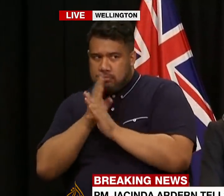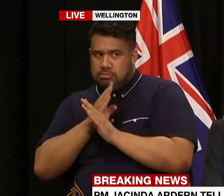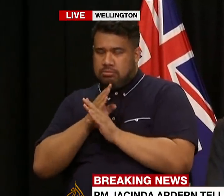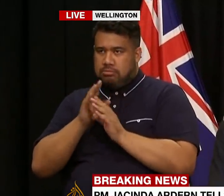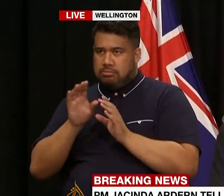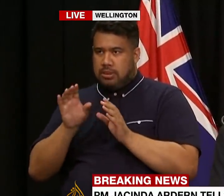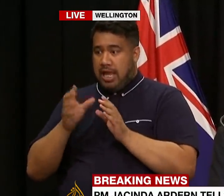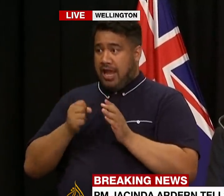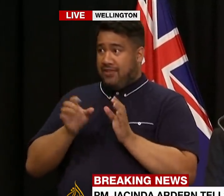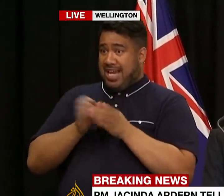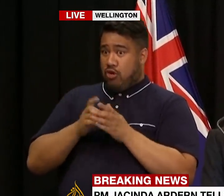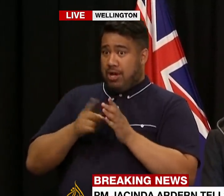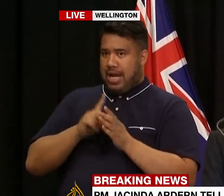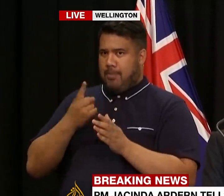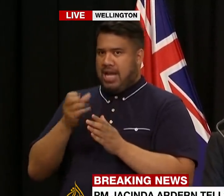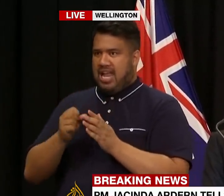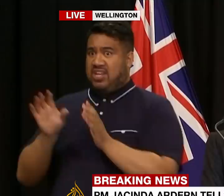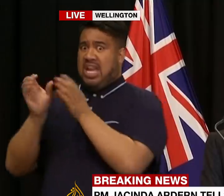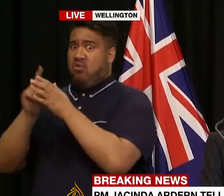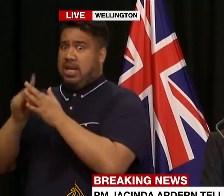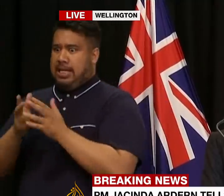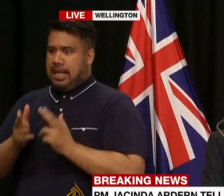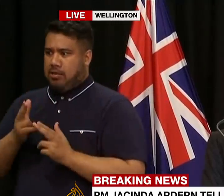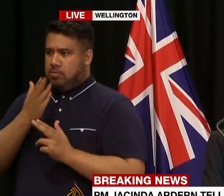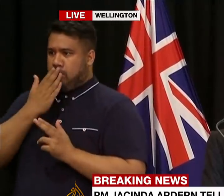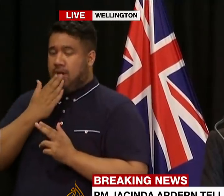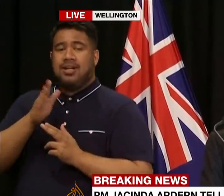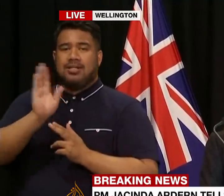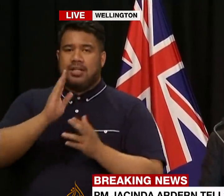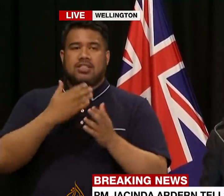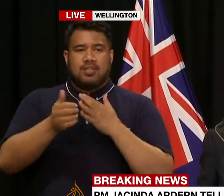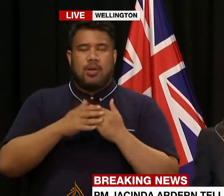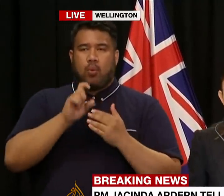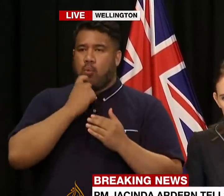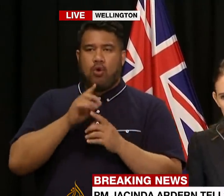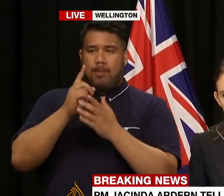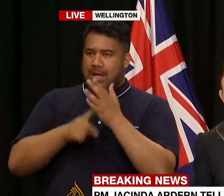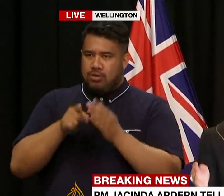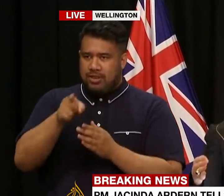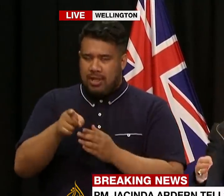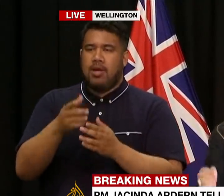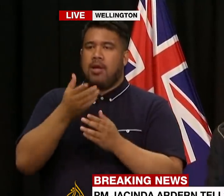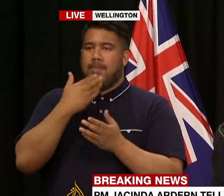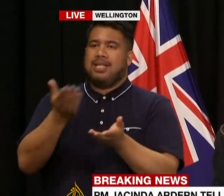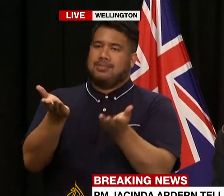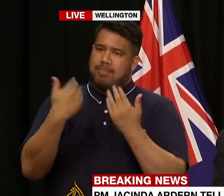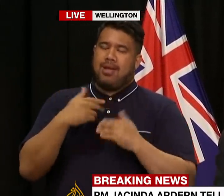category A gun licence? Amnesty applies. We just want the guns back. Mm. Are you concerned that about the